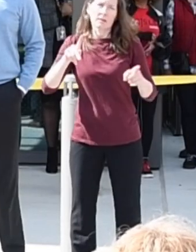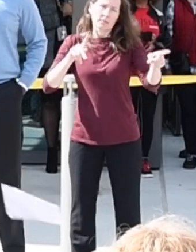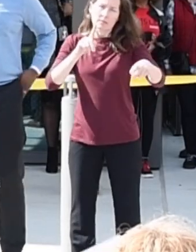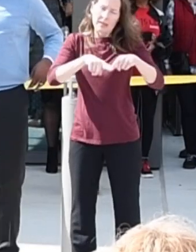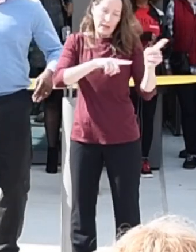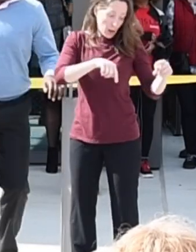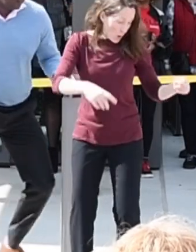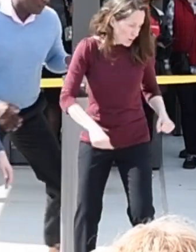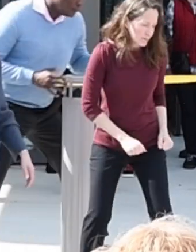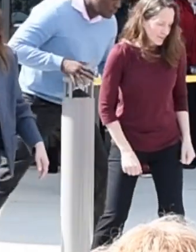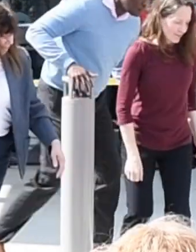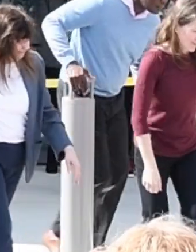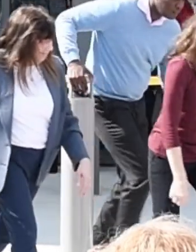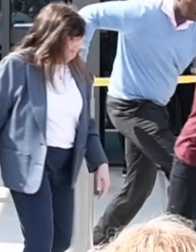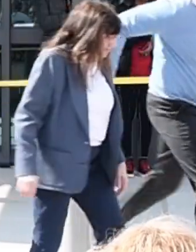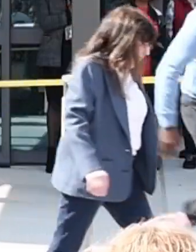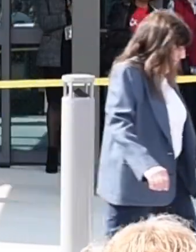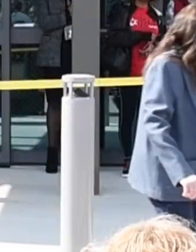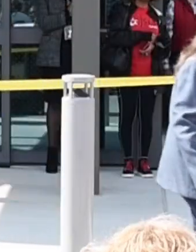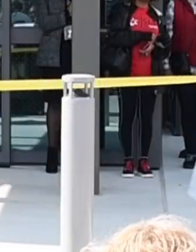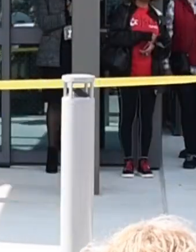were used